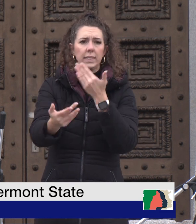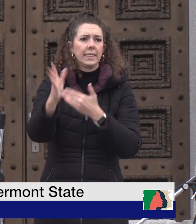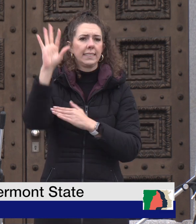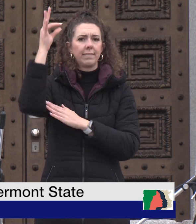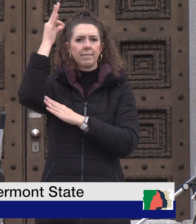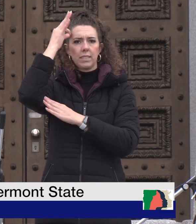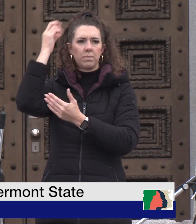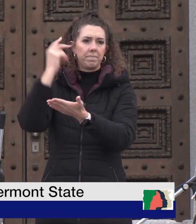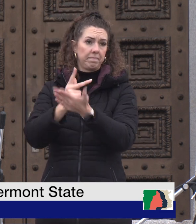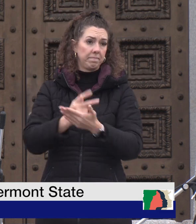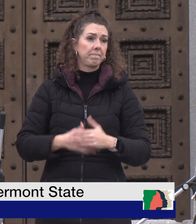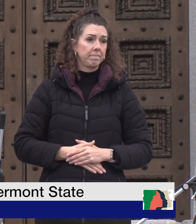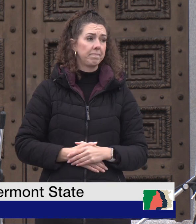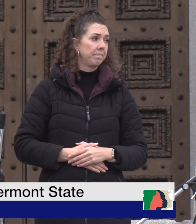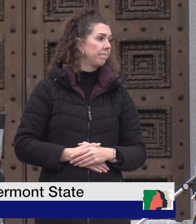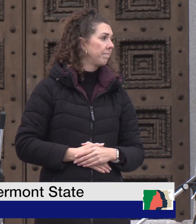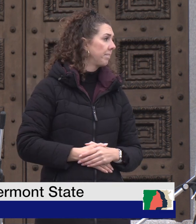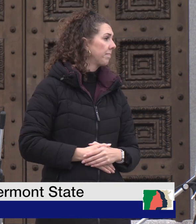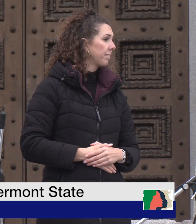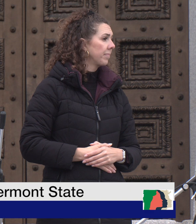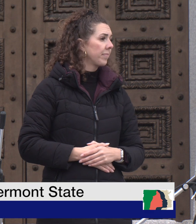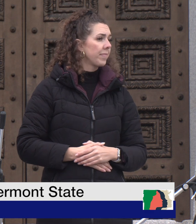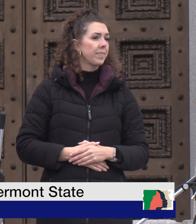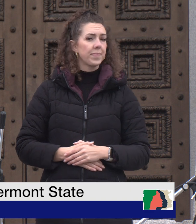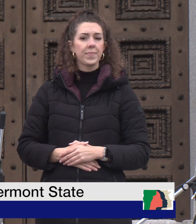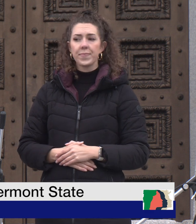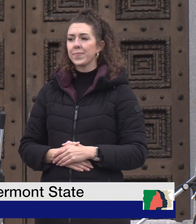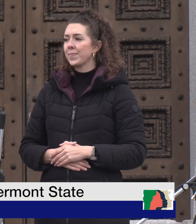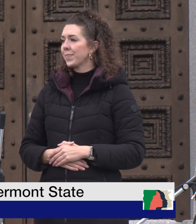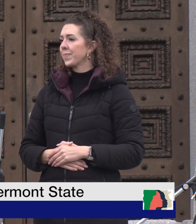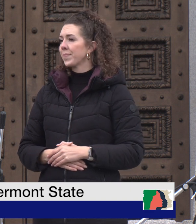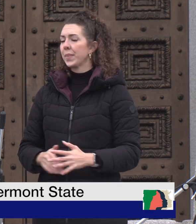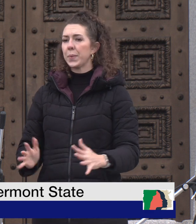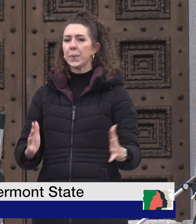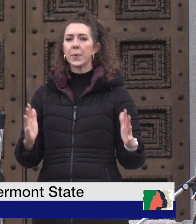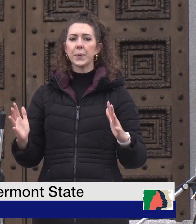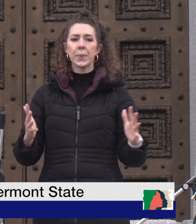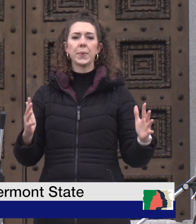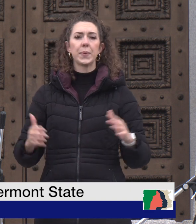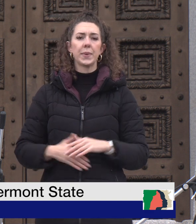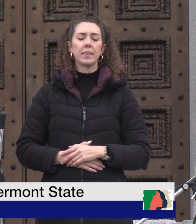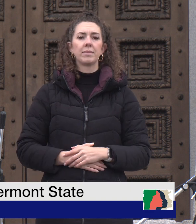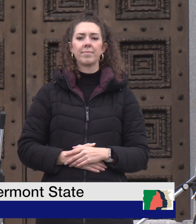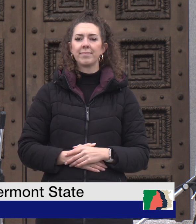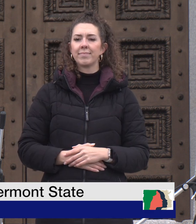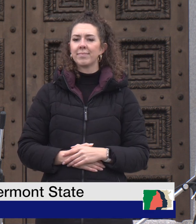approval.